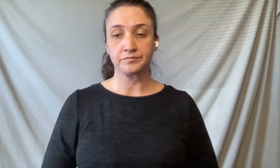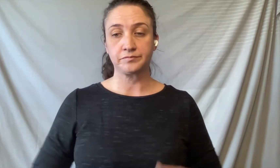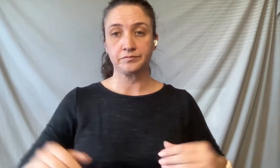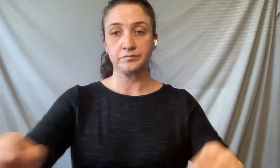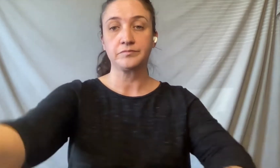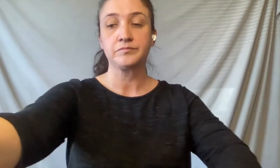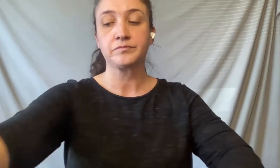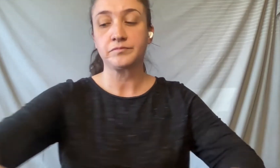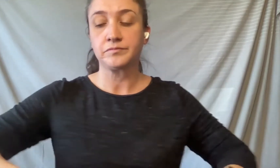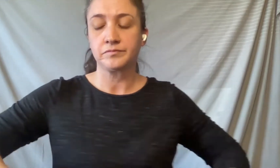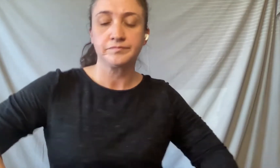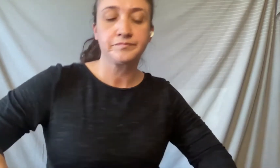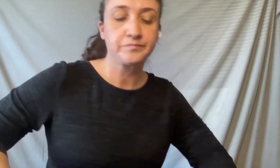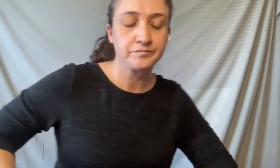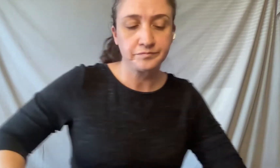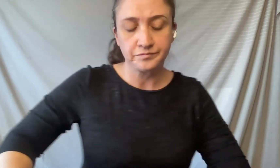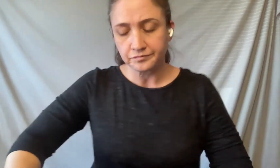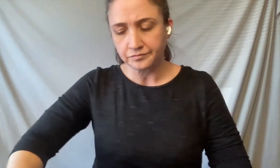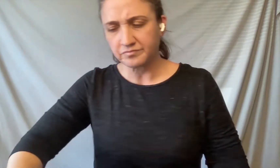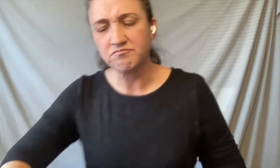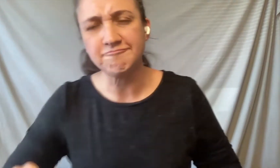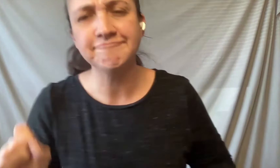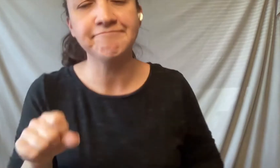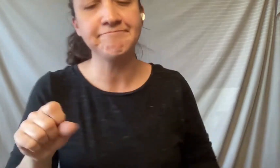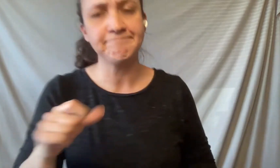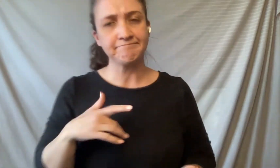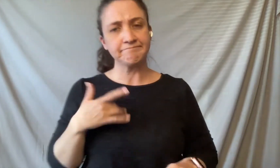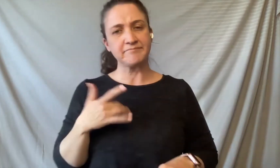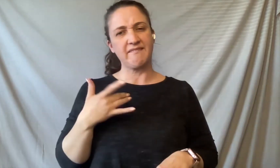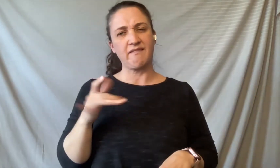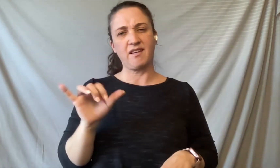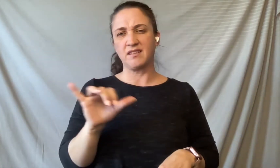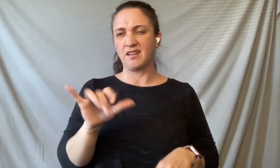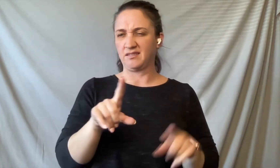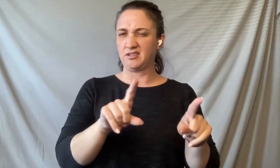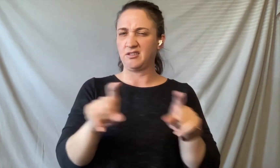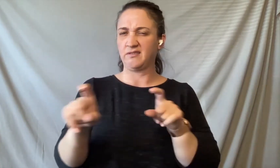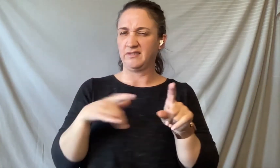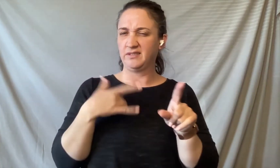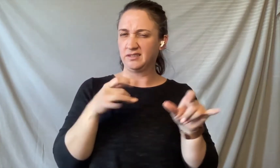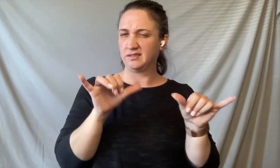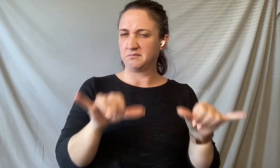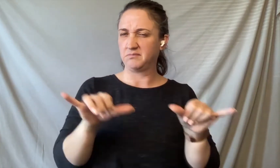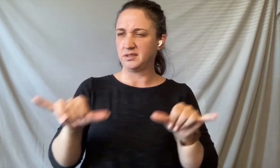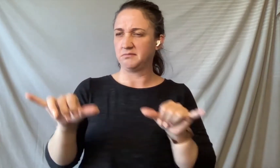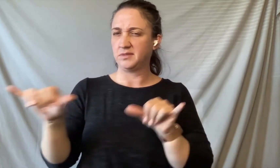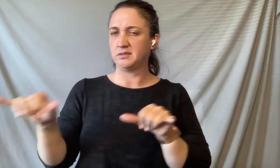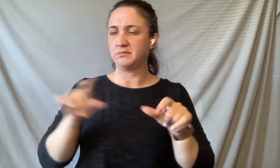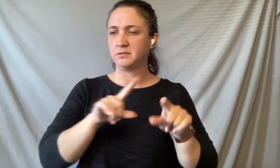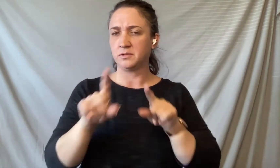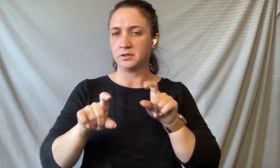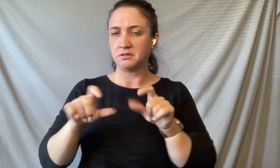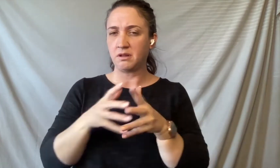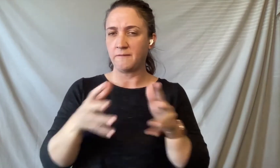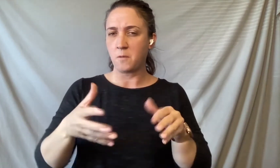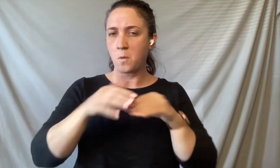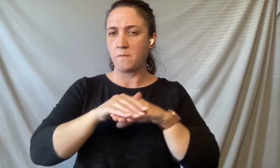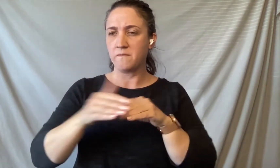Yeah, I felt like the survey had a lot of overlap, and that the two sections